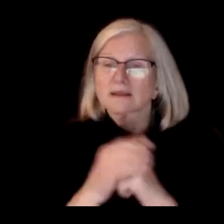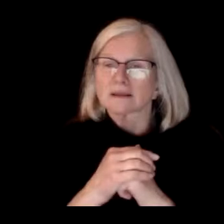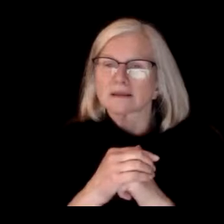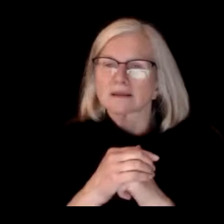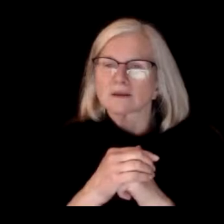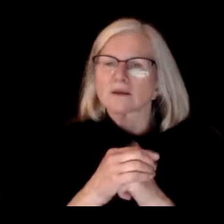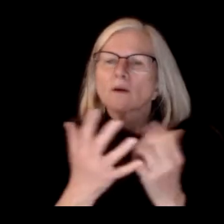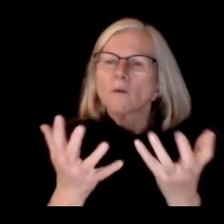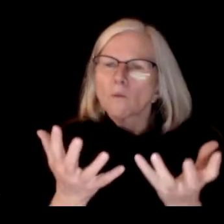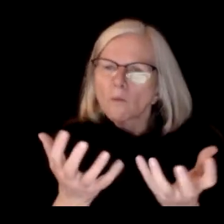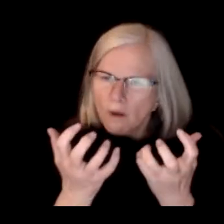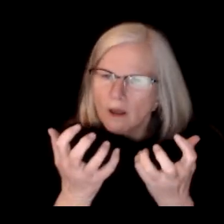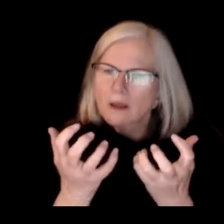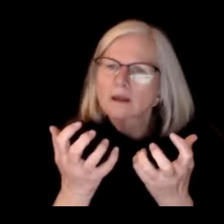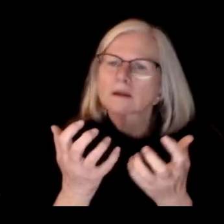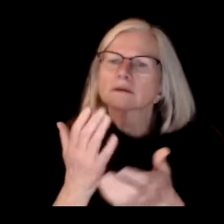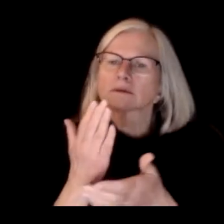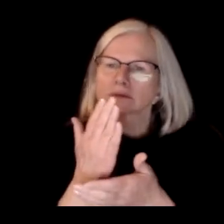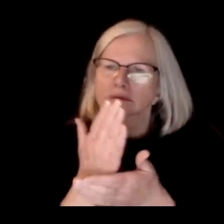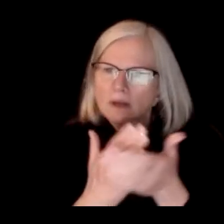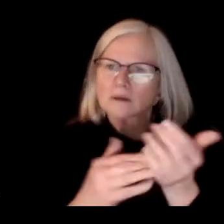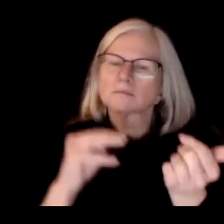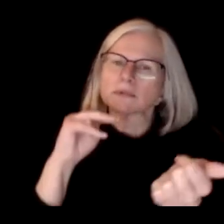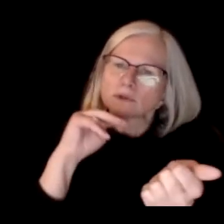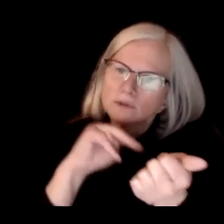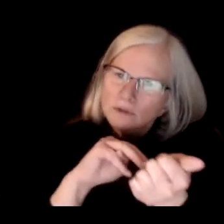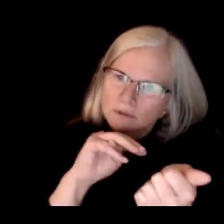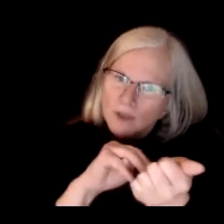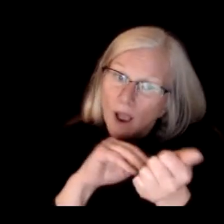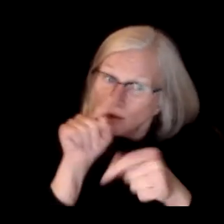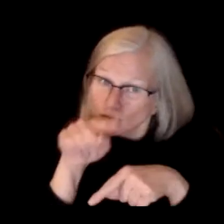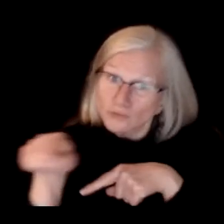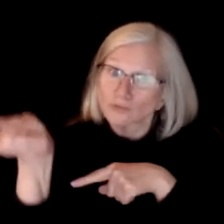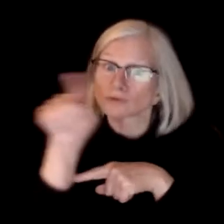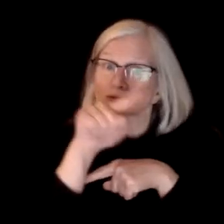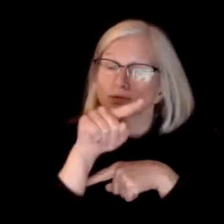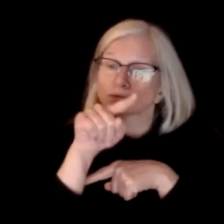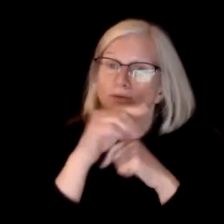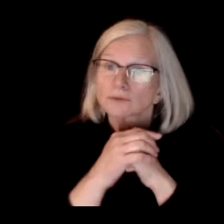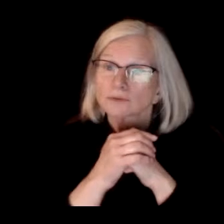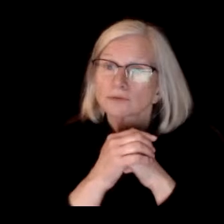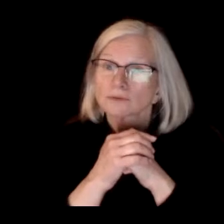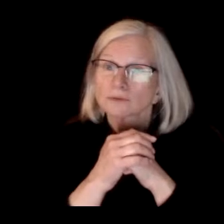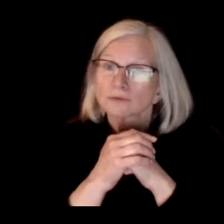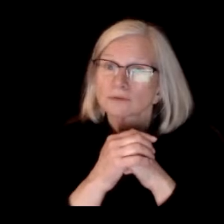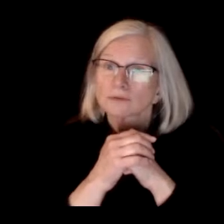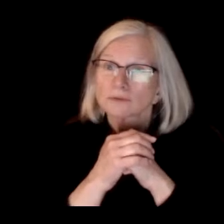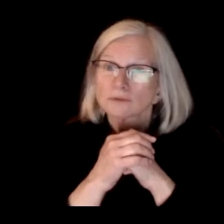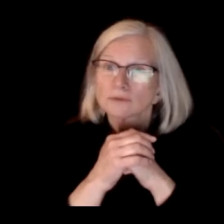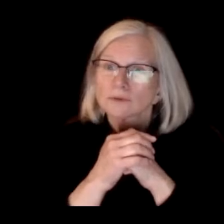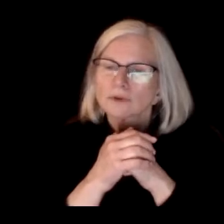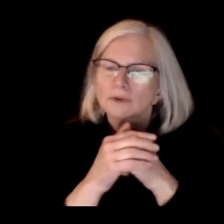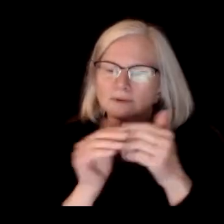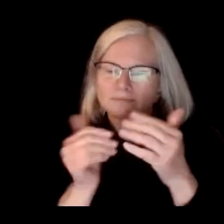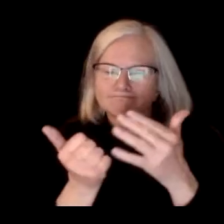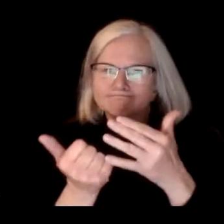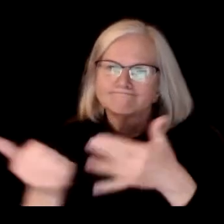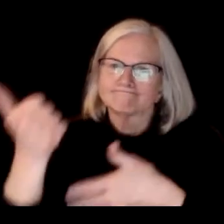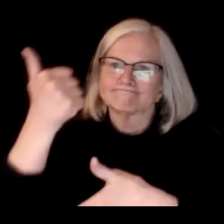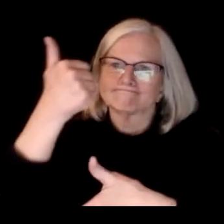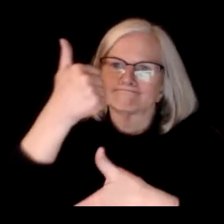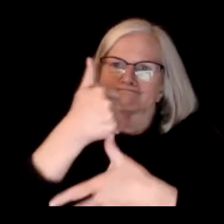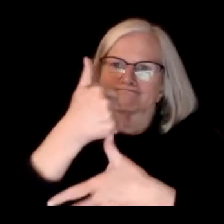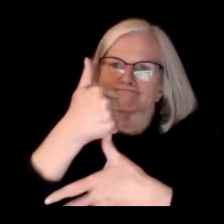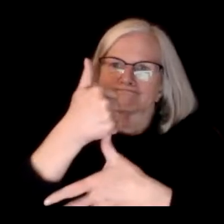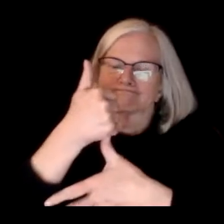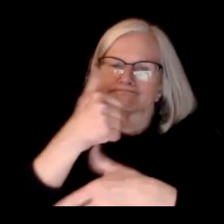heard from some that have made good progress getting through the priority tiers among healthcare workers. So I'm